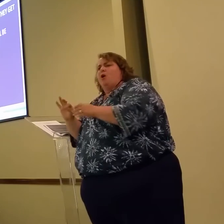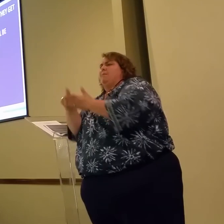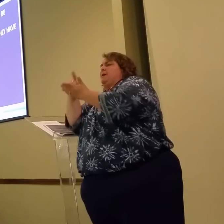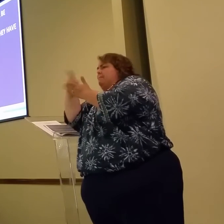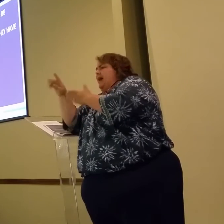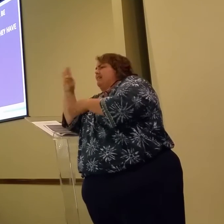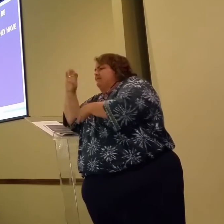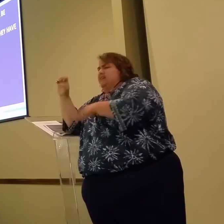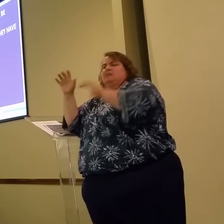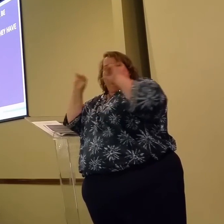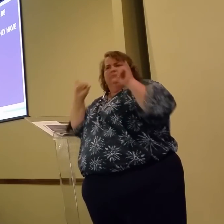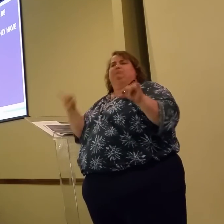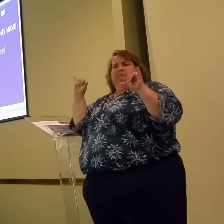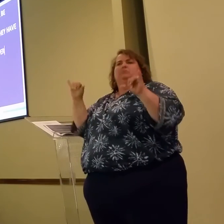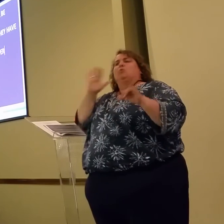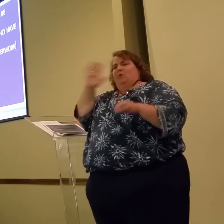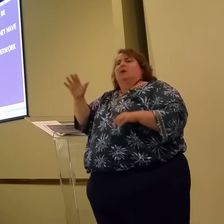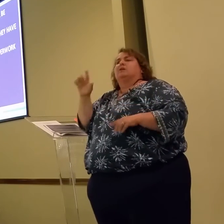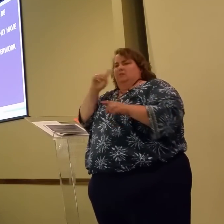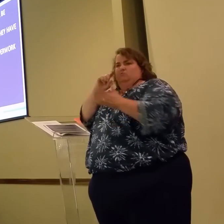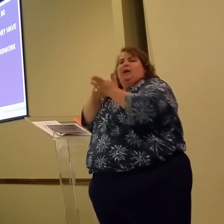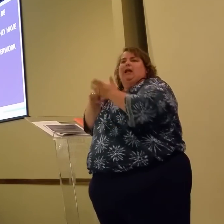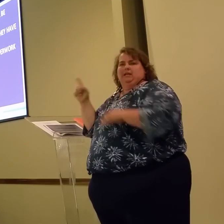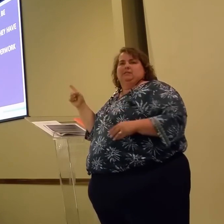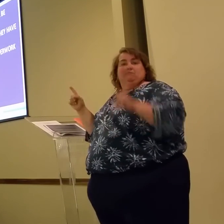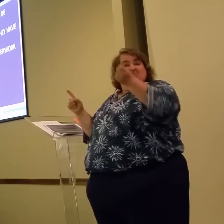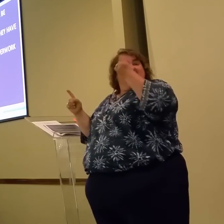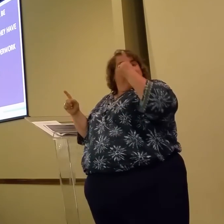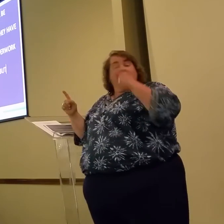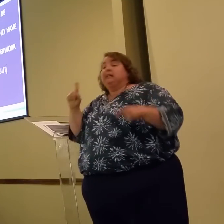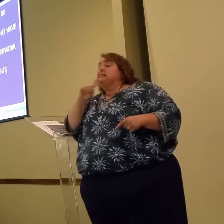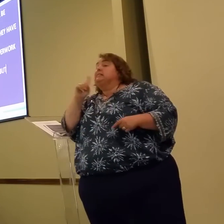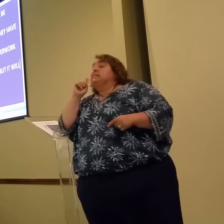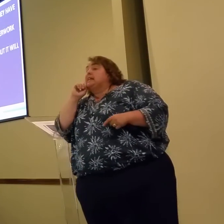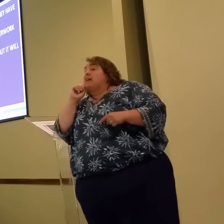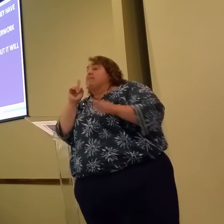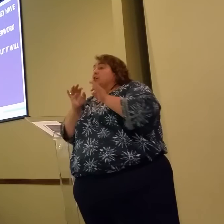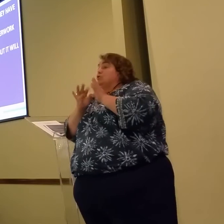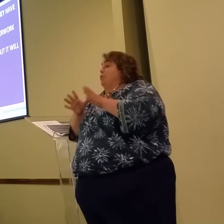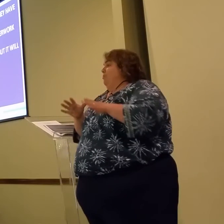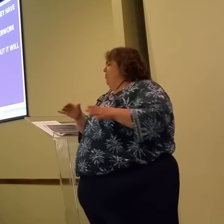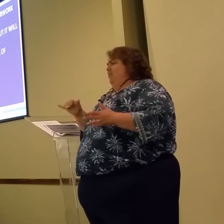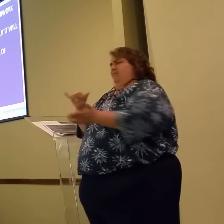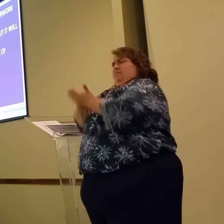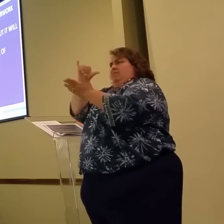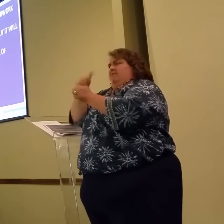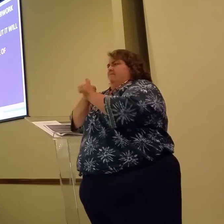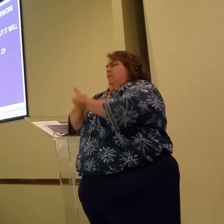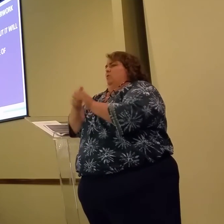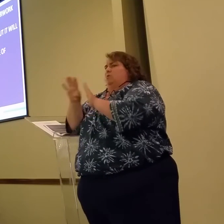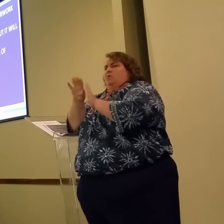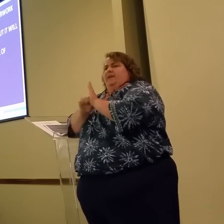the appropriate paperwork and pay the appropriate fees, but it will be recognized here in the state of Kentucky. You know, a